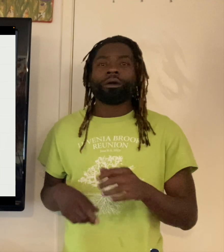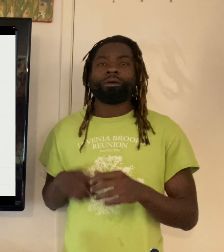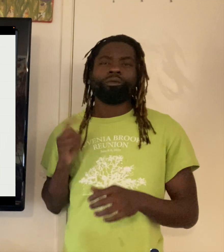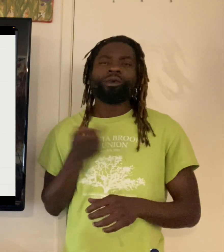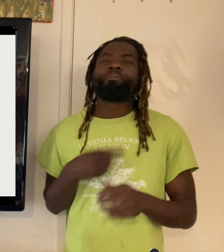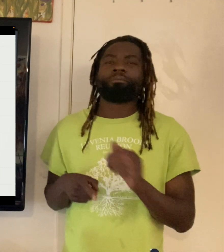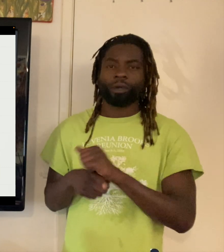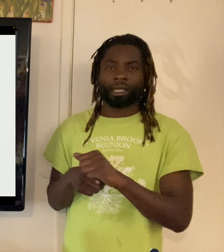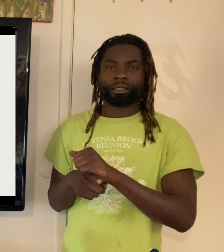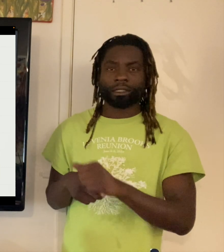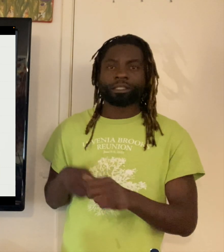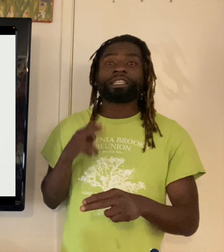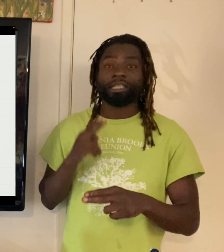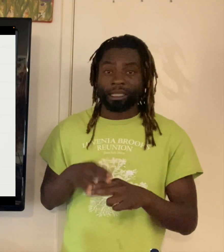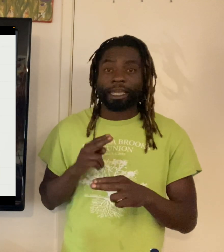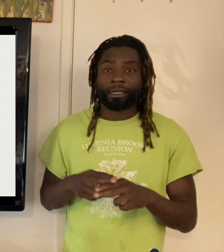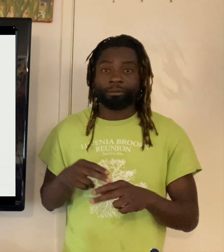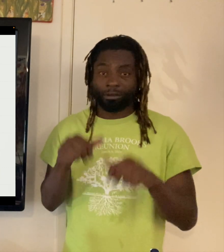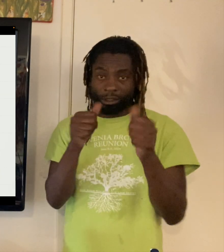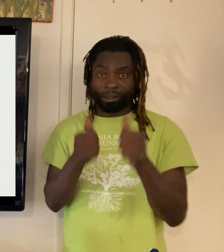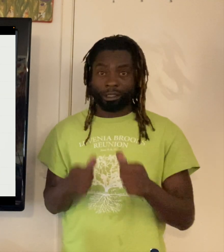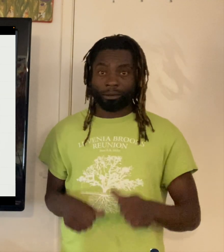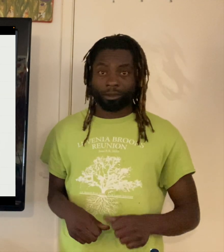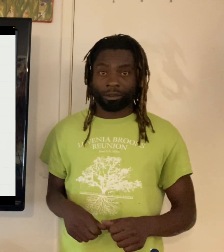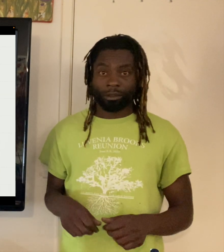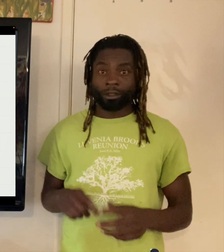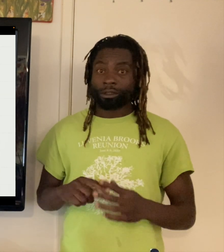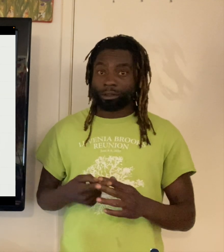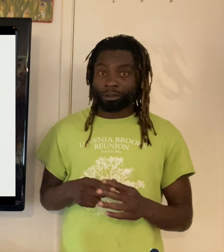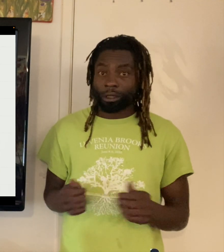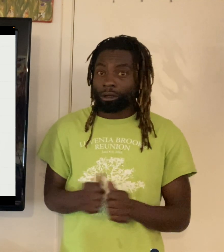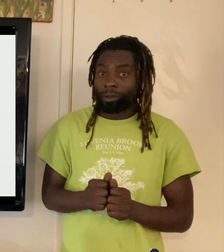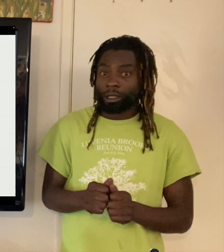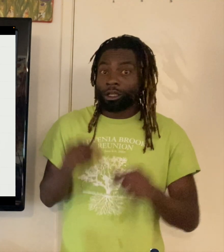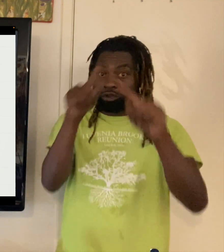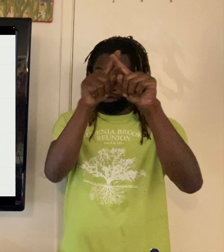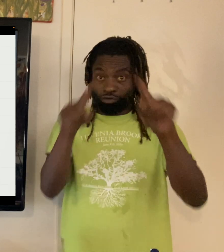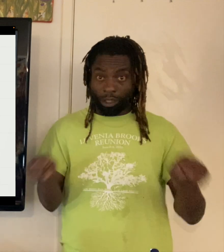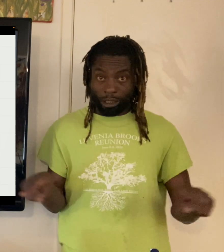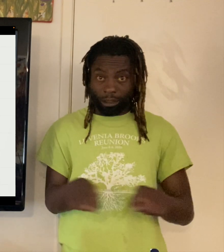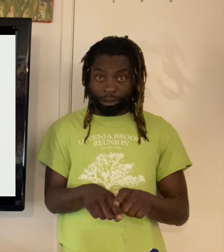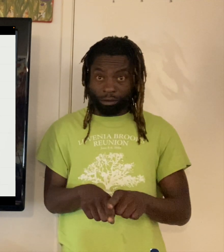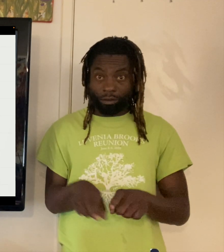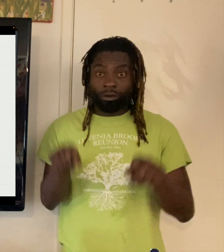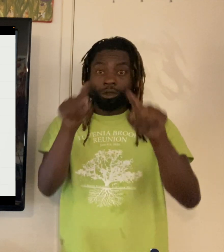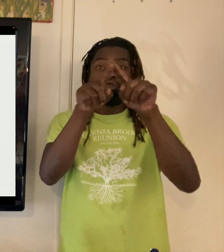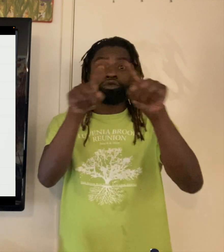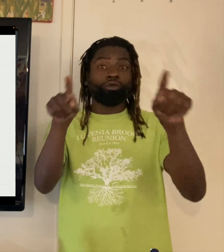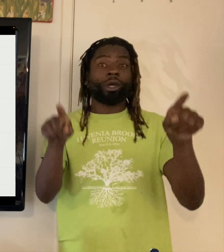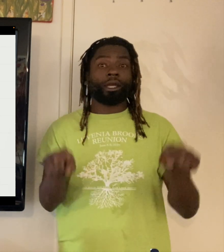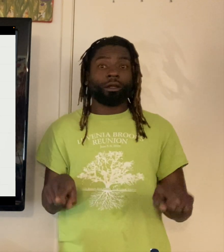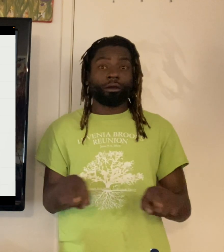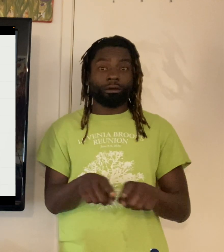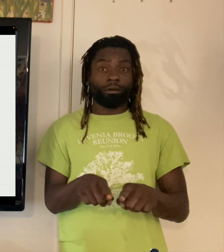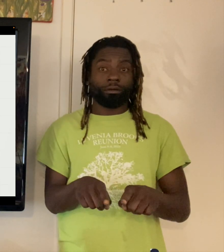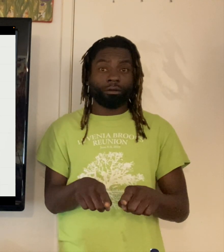names of these shapes. We will start with triangle,